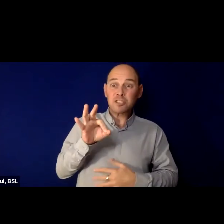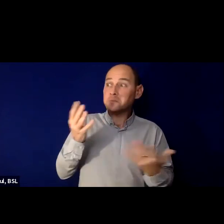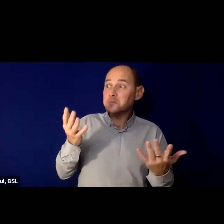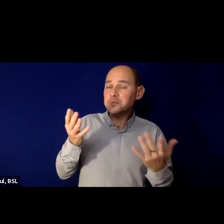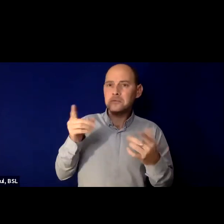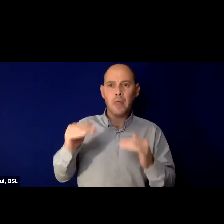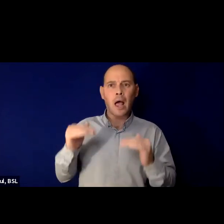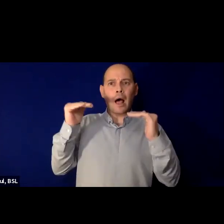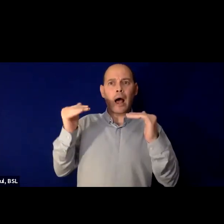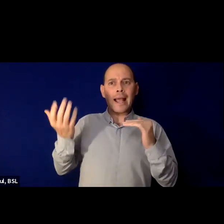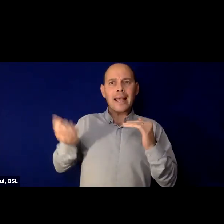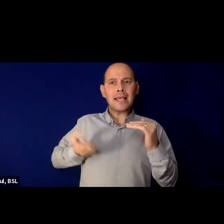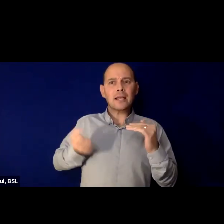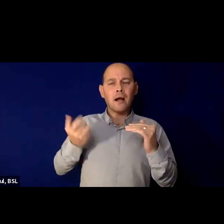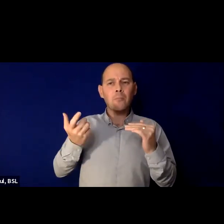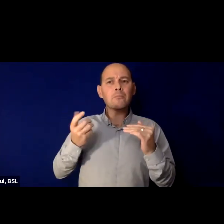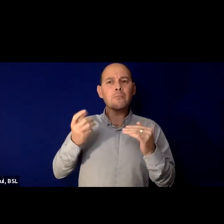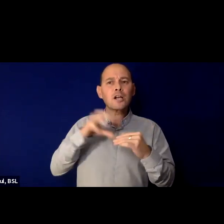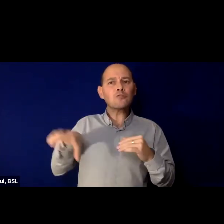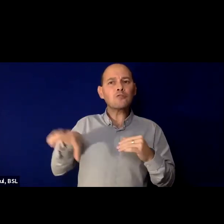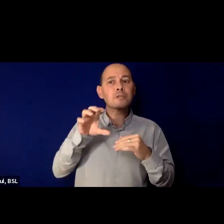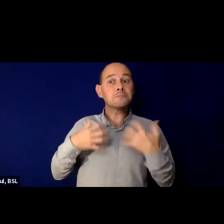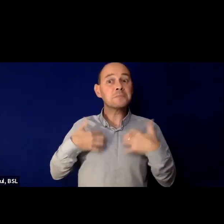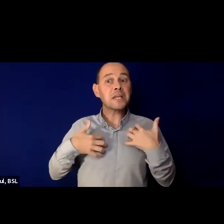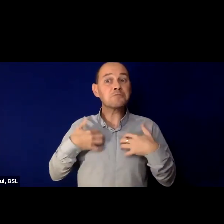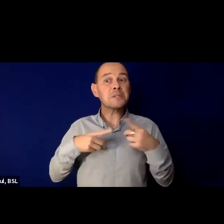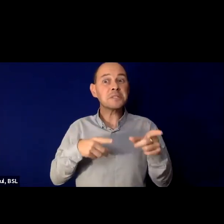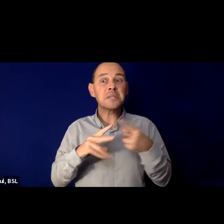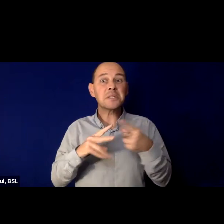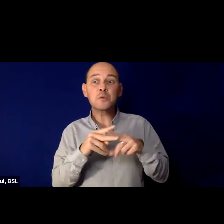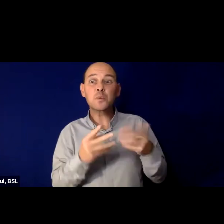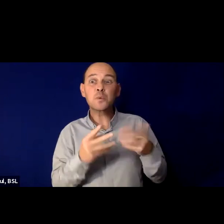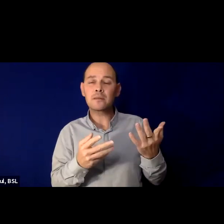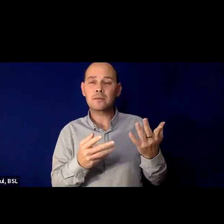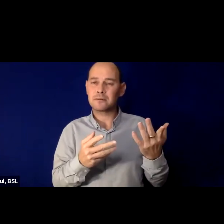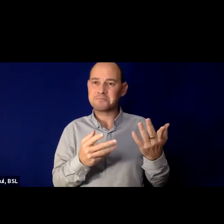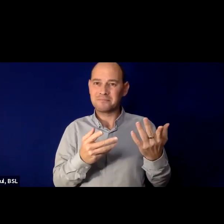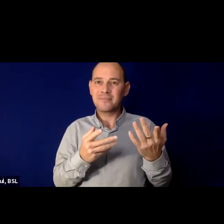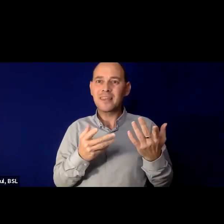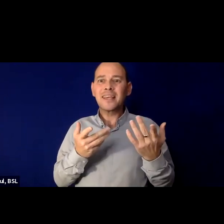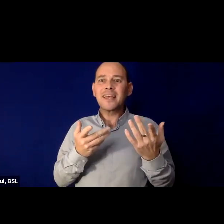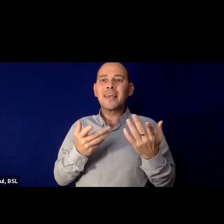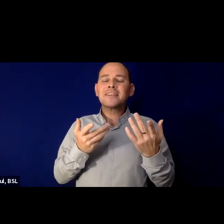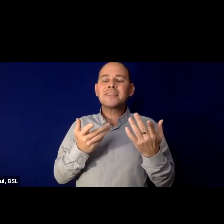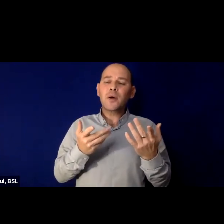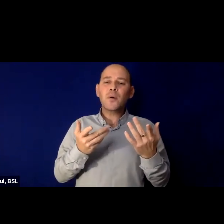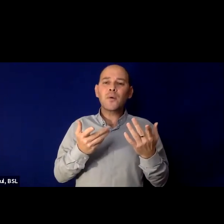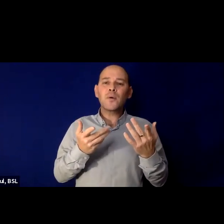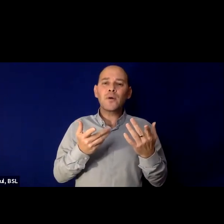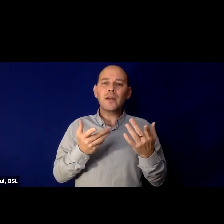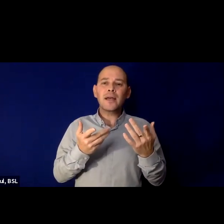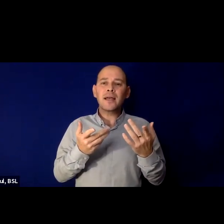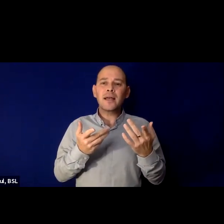absolutely developed it as a global tool. It doesn't have a specific focus for less resource settings.